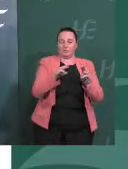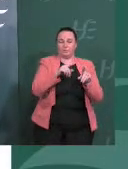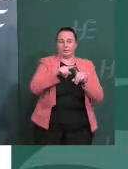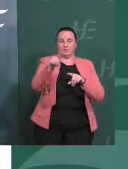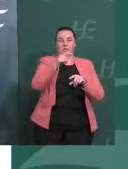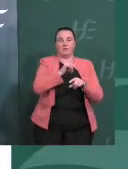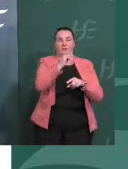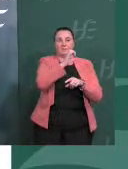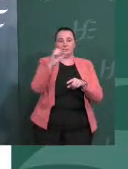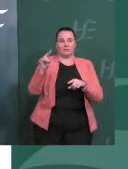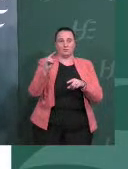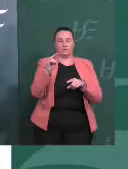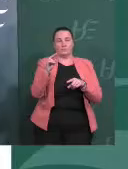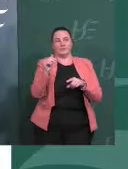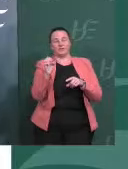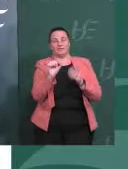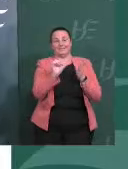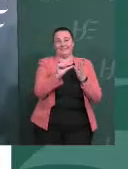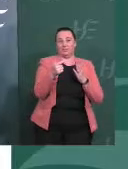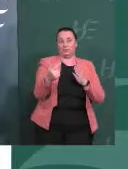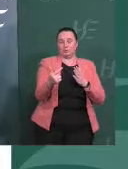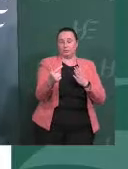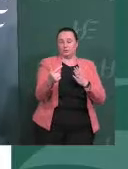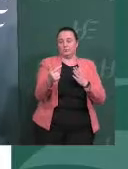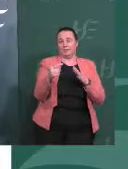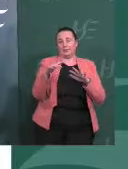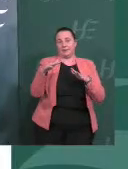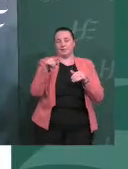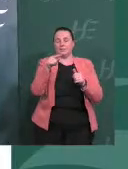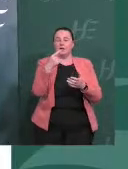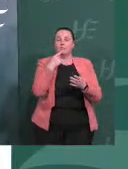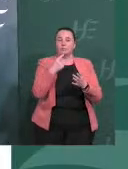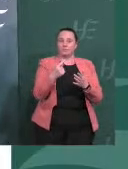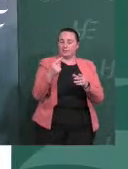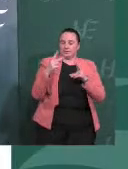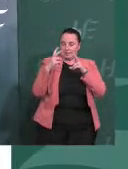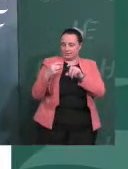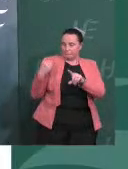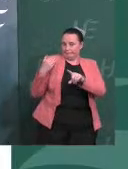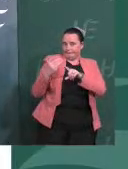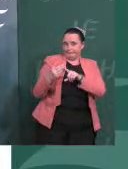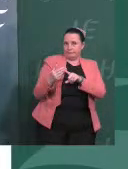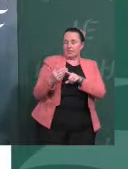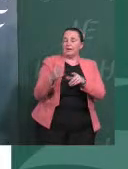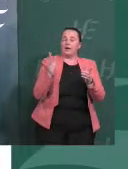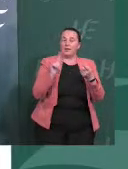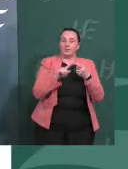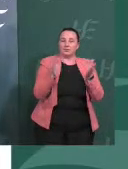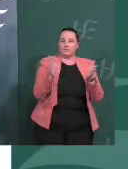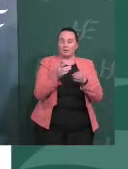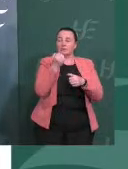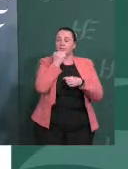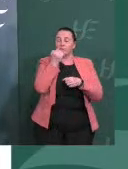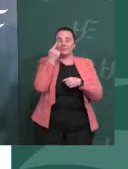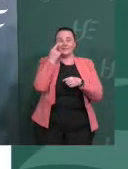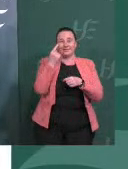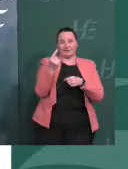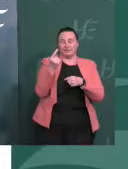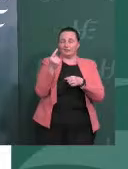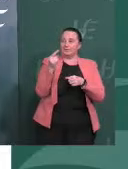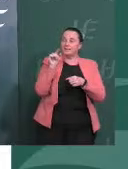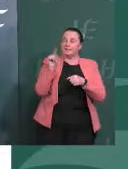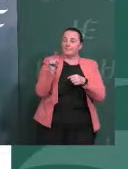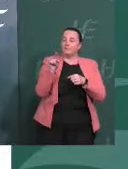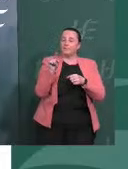ITU. The mean age is 62. But so far, based on the analysis to date, albeit a smaller number, you can see that mean